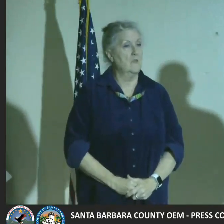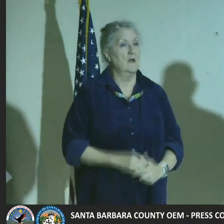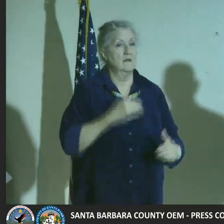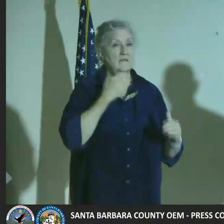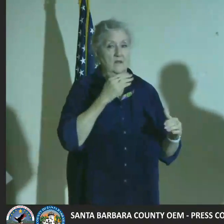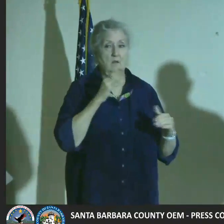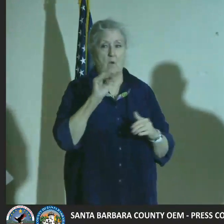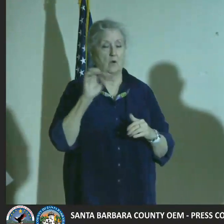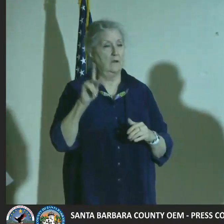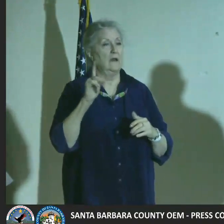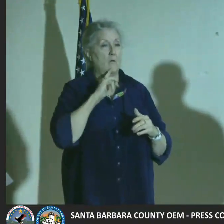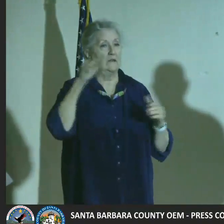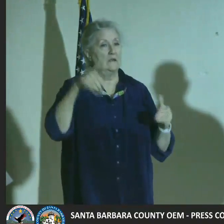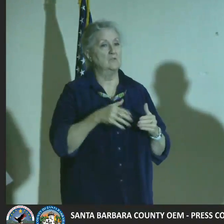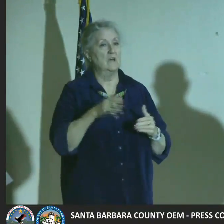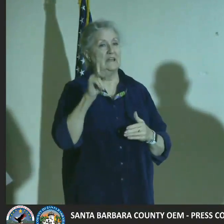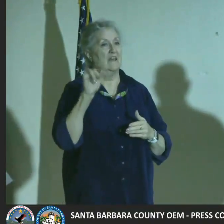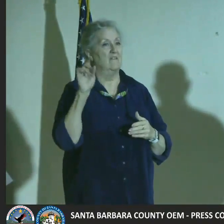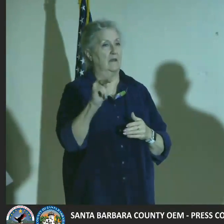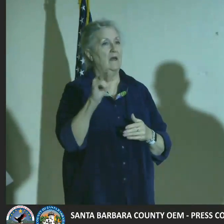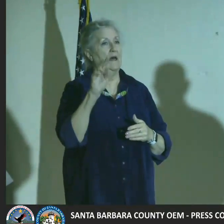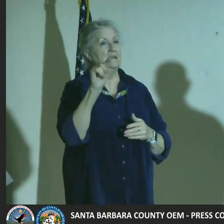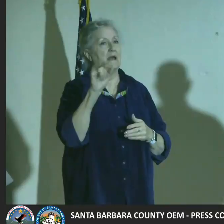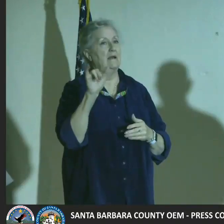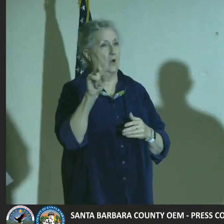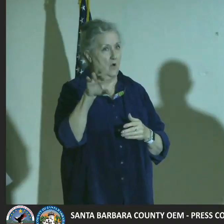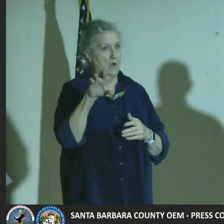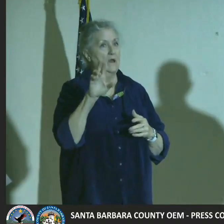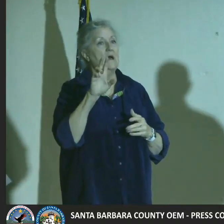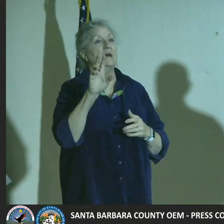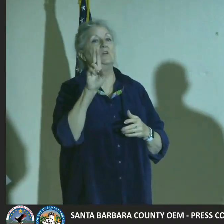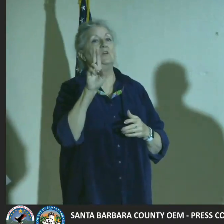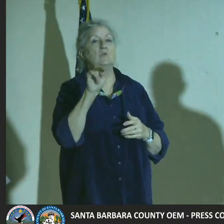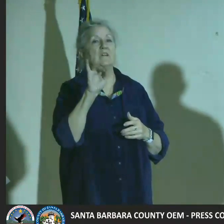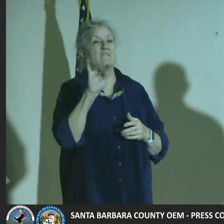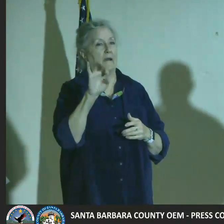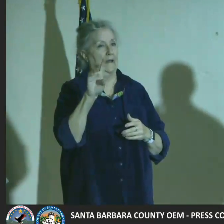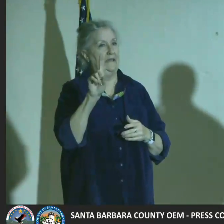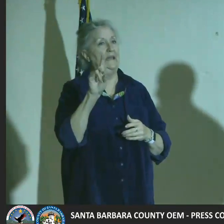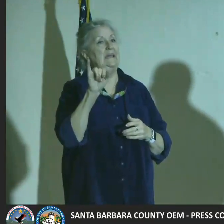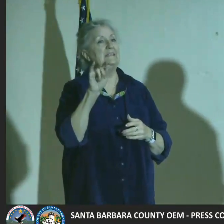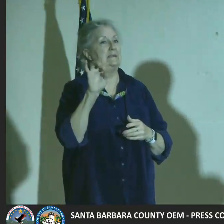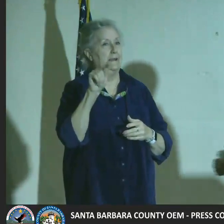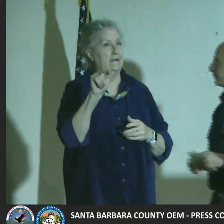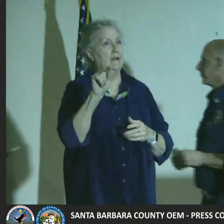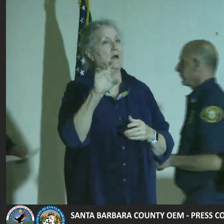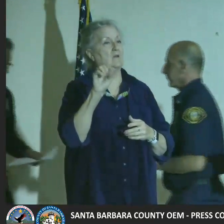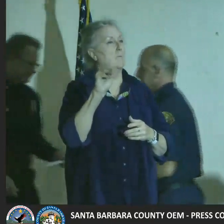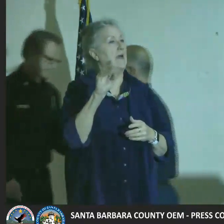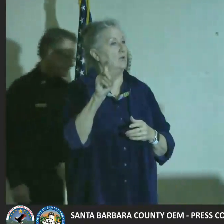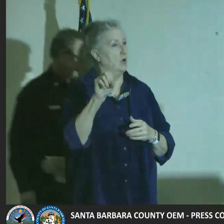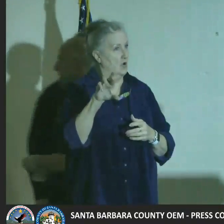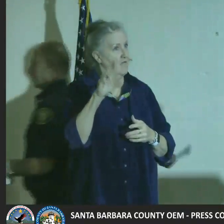Thank you, Mark. I'd like to introduce Kevin Taylor. He's the Unified Incident Commander for the incident.